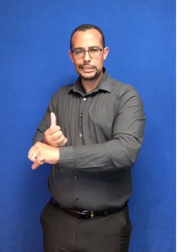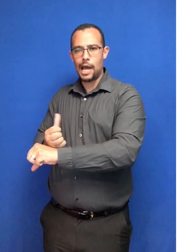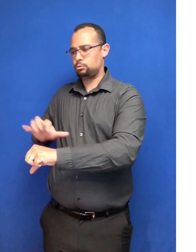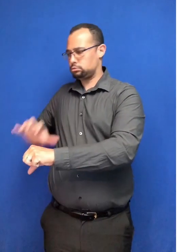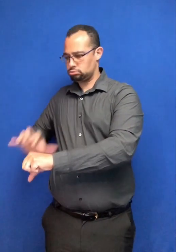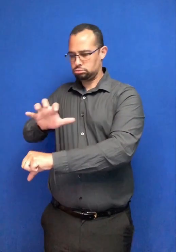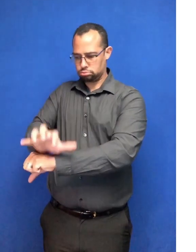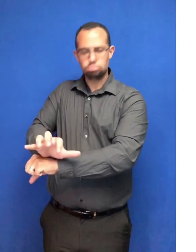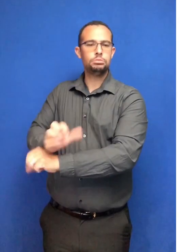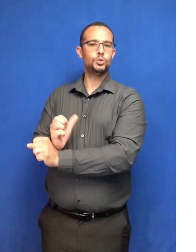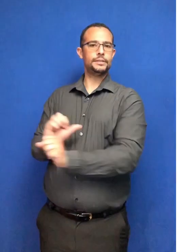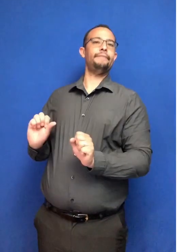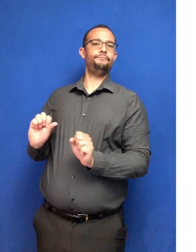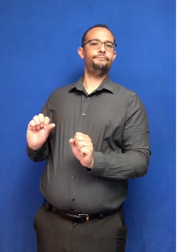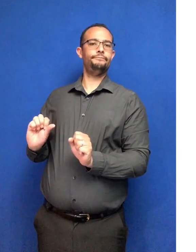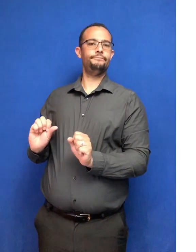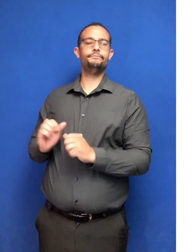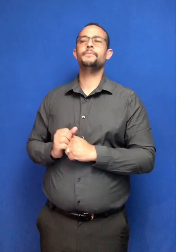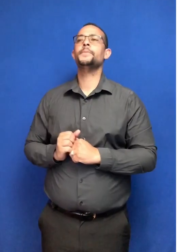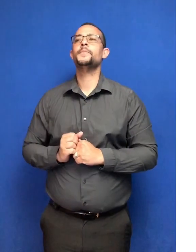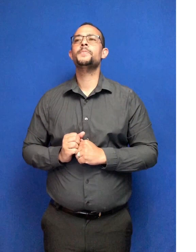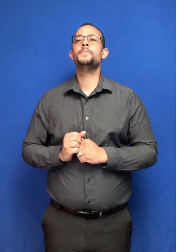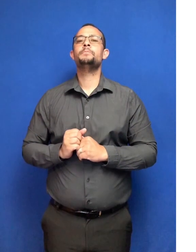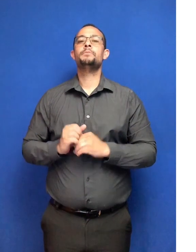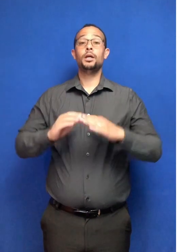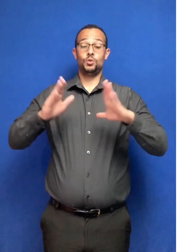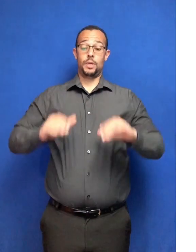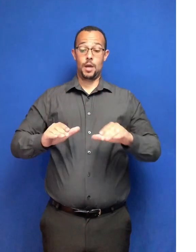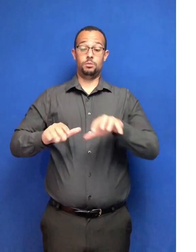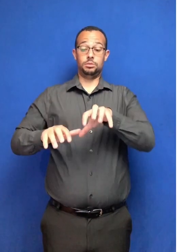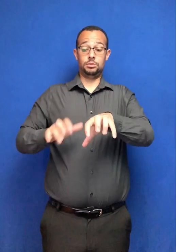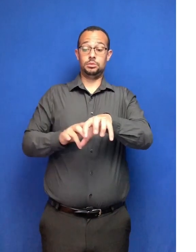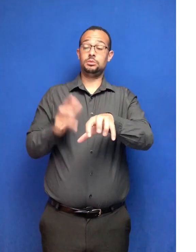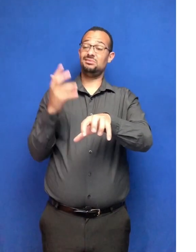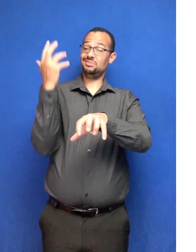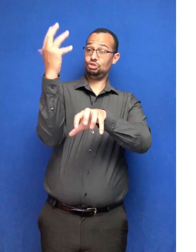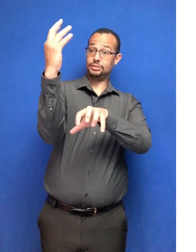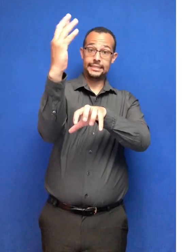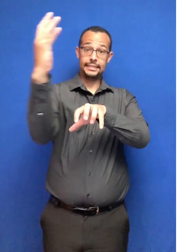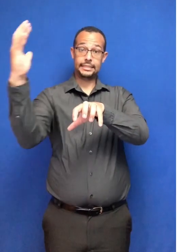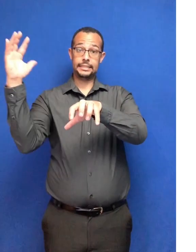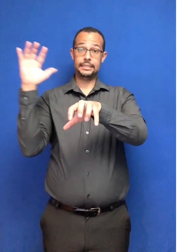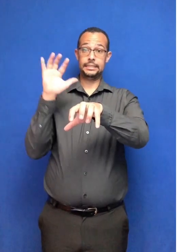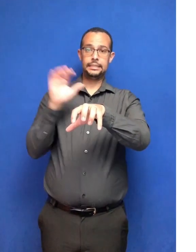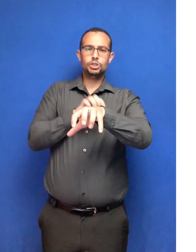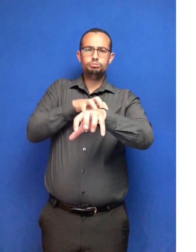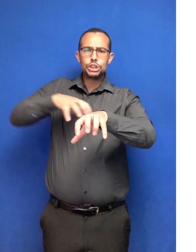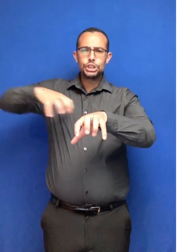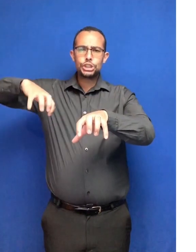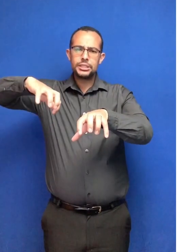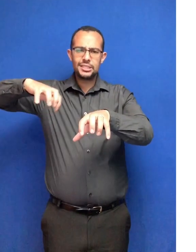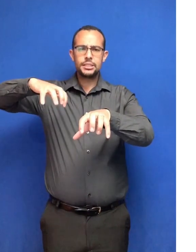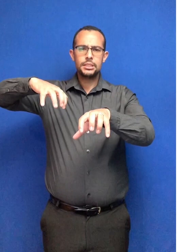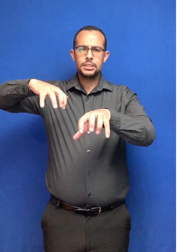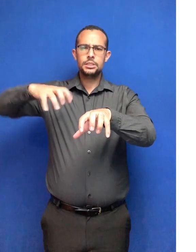Any trees or bushes that are close to your structures, your house, you want to make sure to go ahead and trim them down.